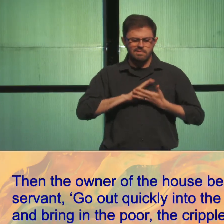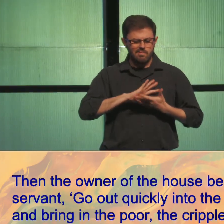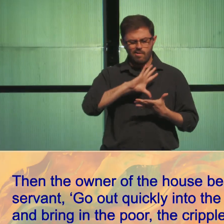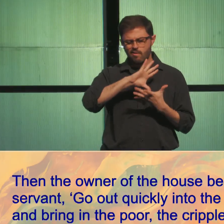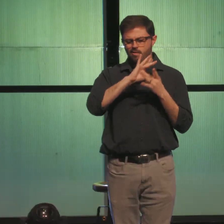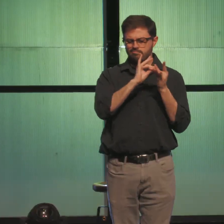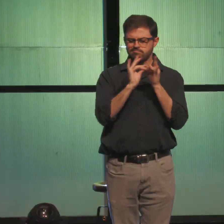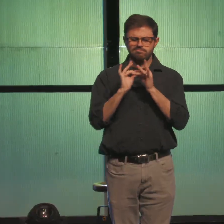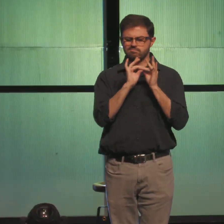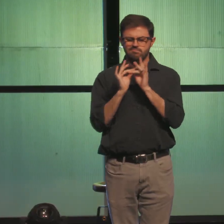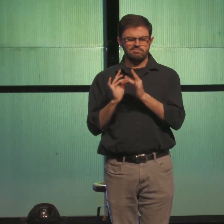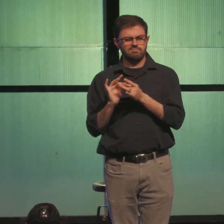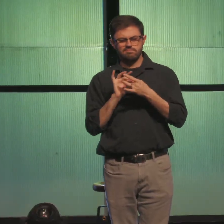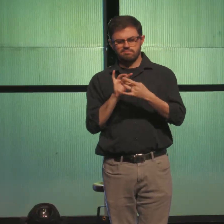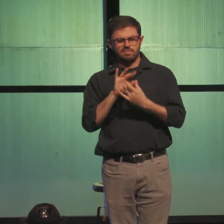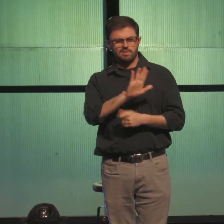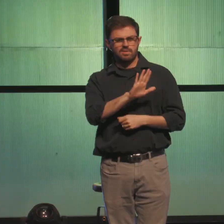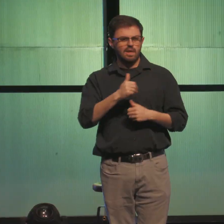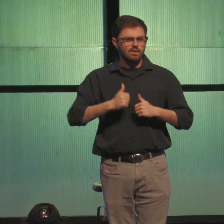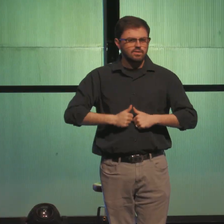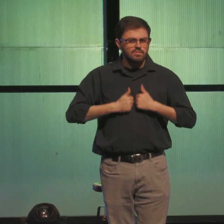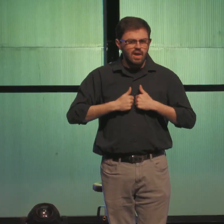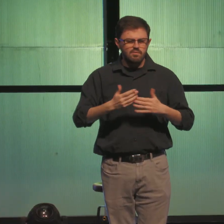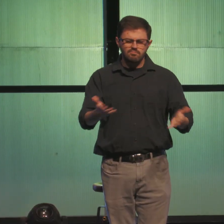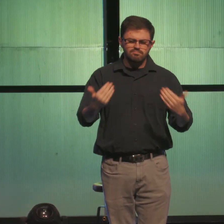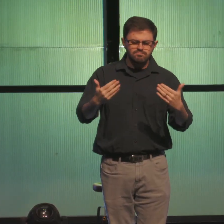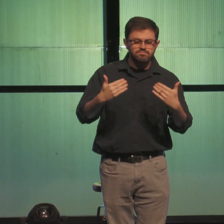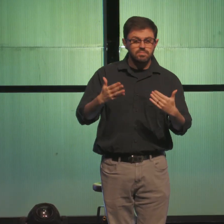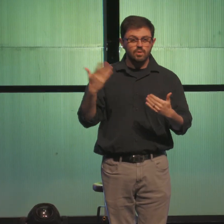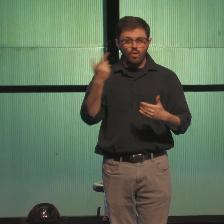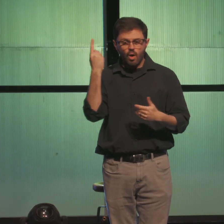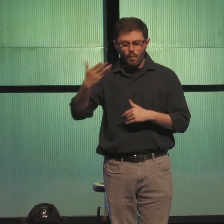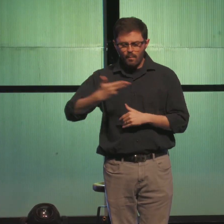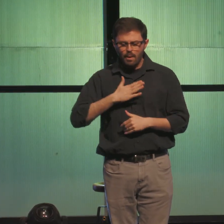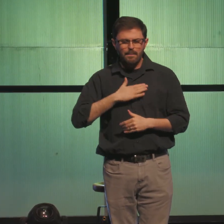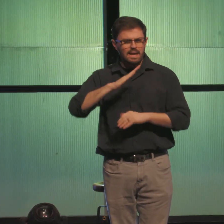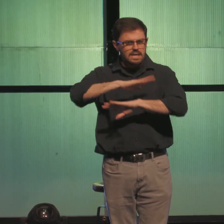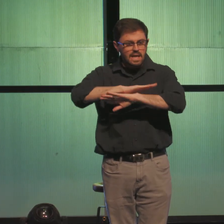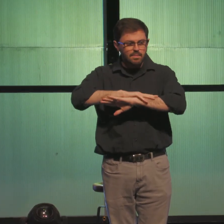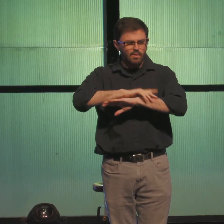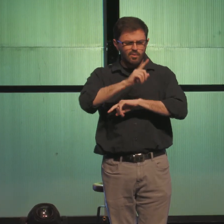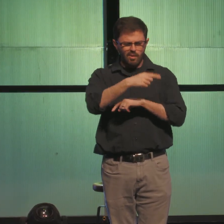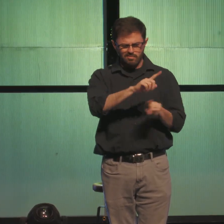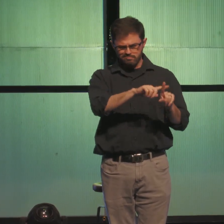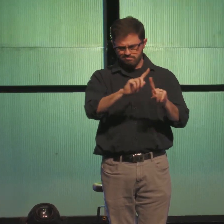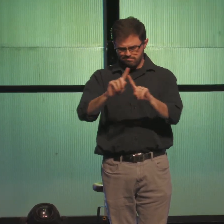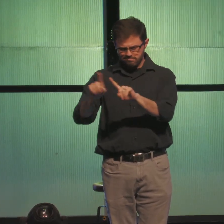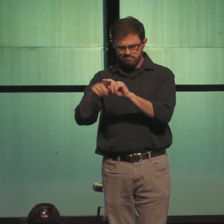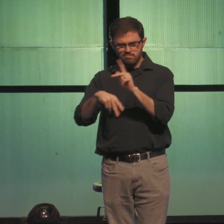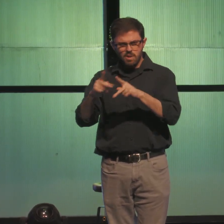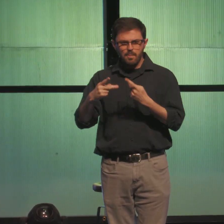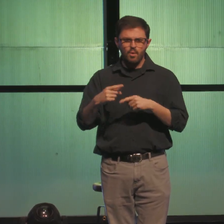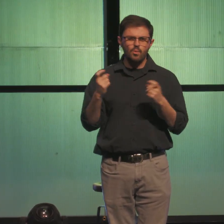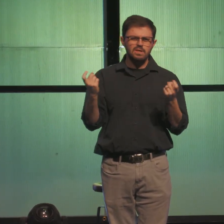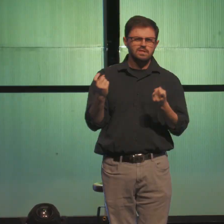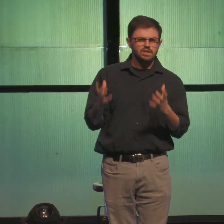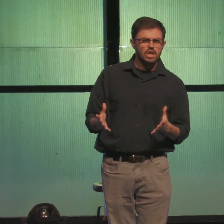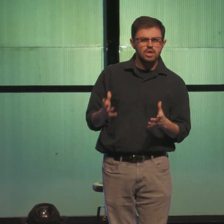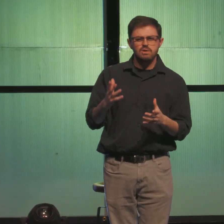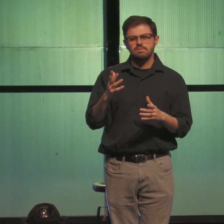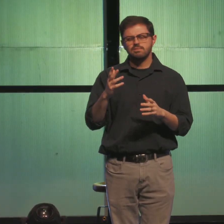because they are welcome at my table. These were all the sinners, the people who deserved